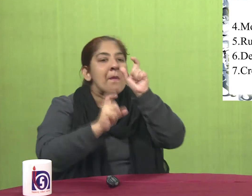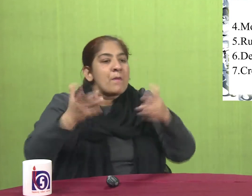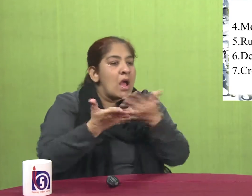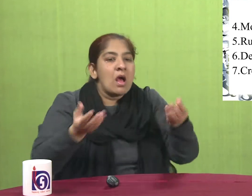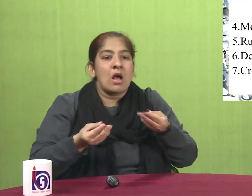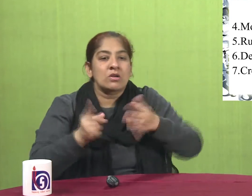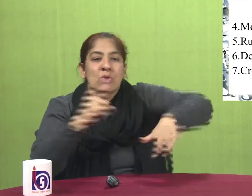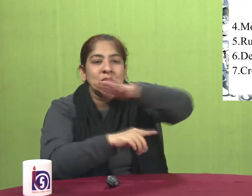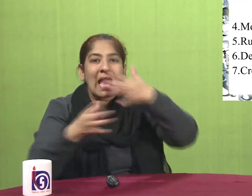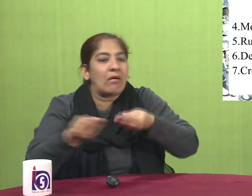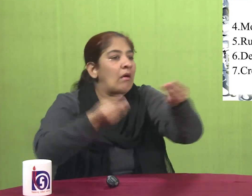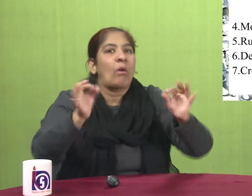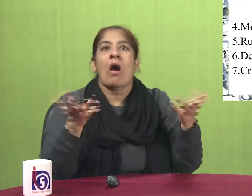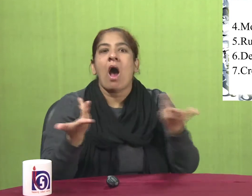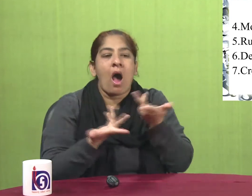development to the economy of the nation.